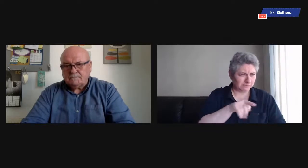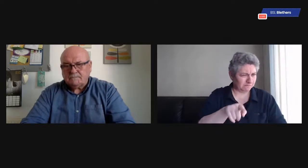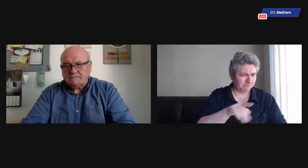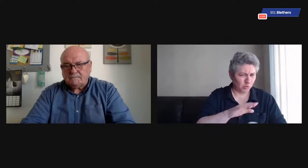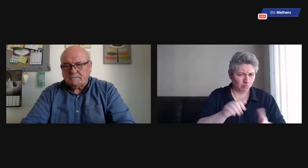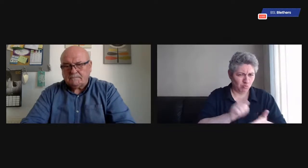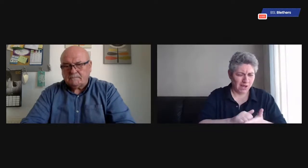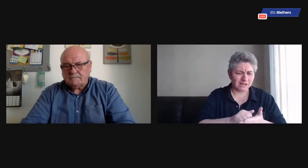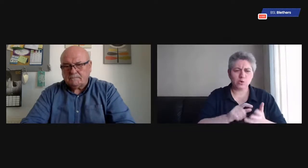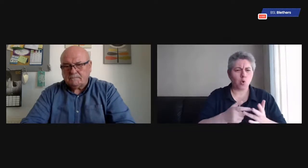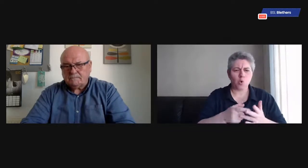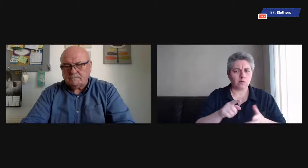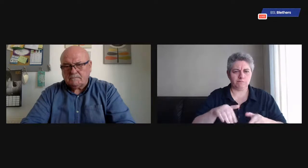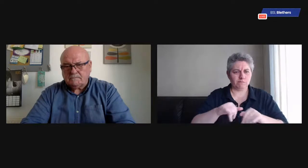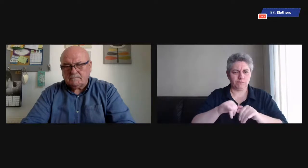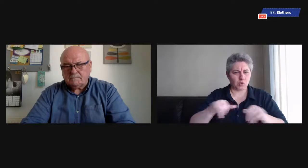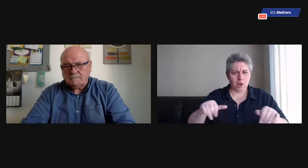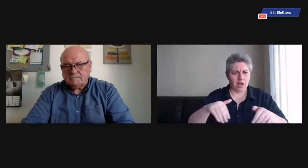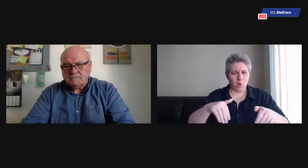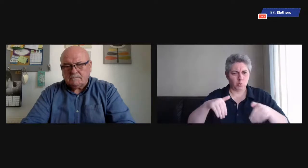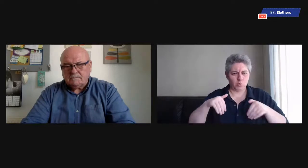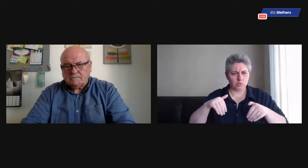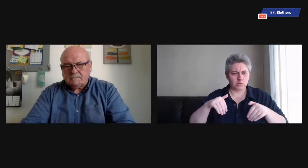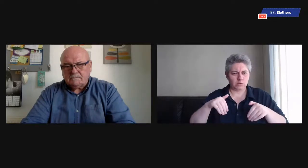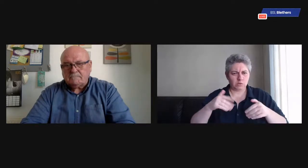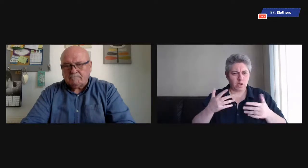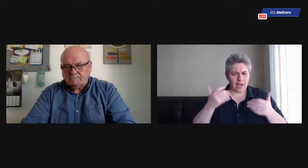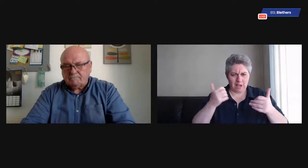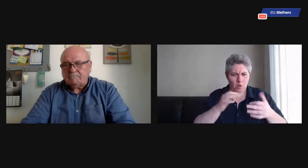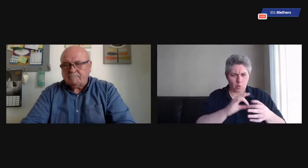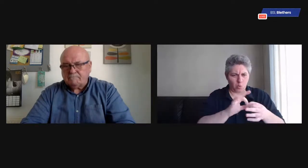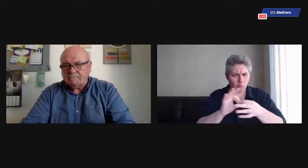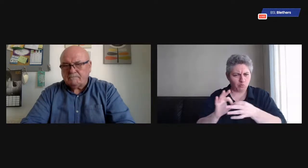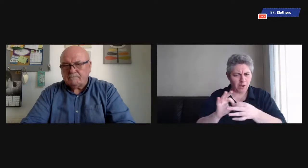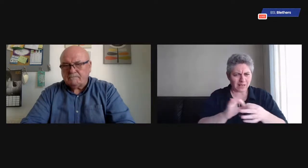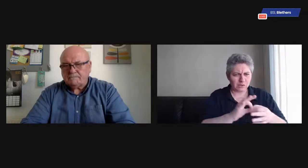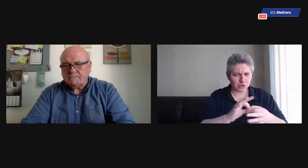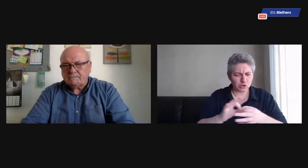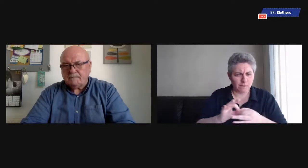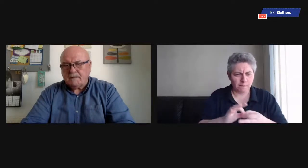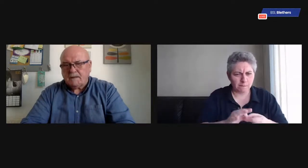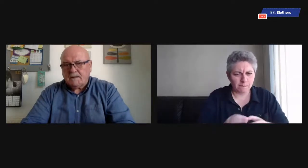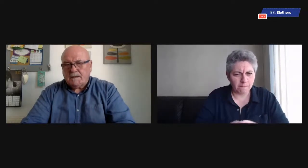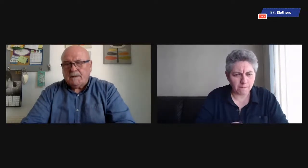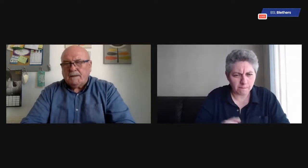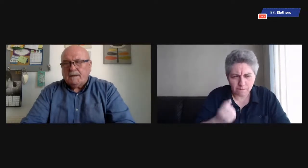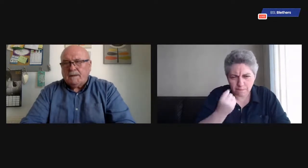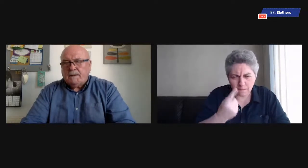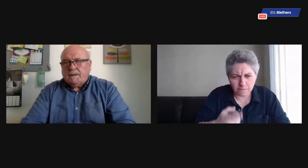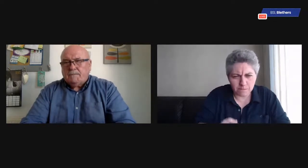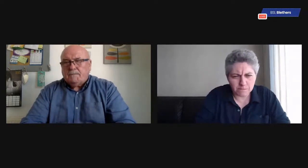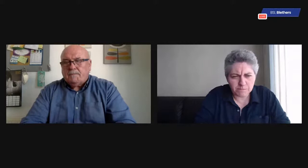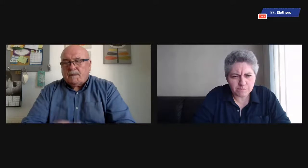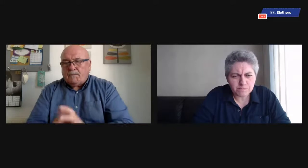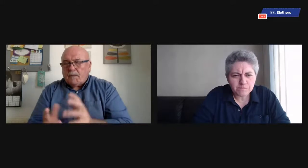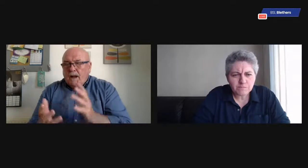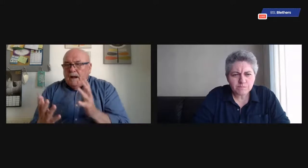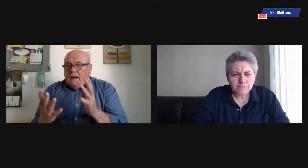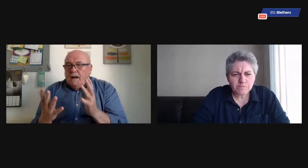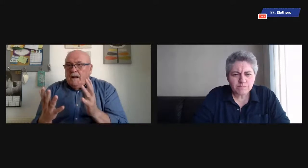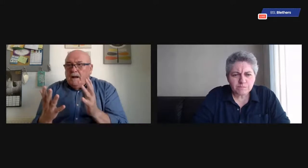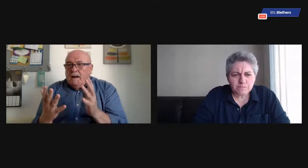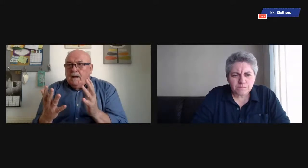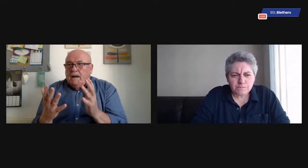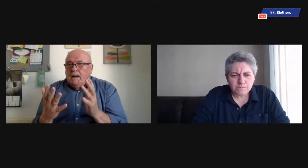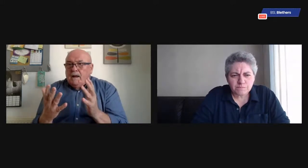could they say to the intermediary, I don't think that person they should be there, or they should be there. What is the